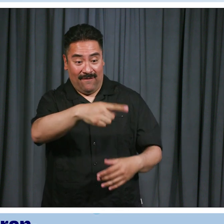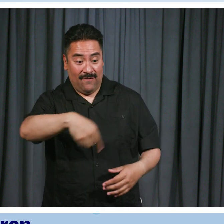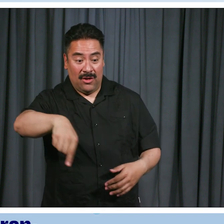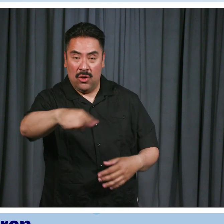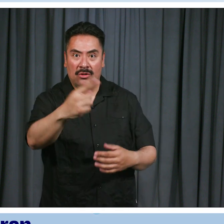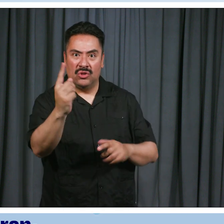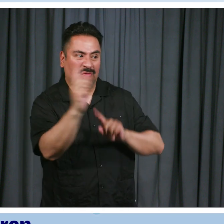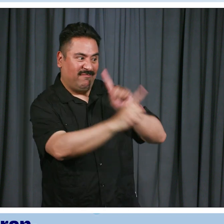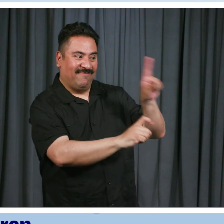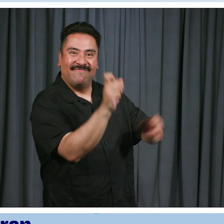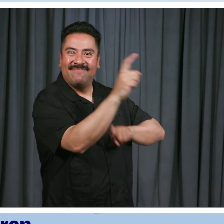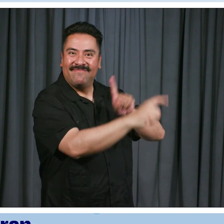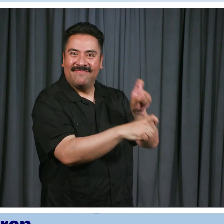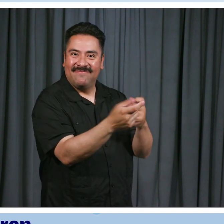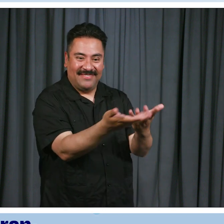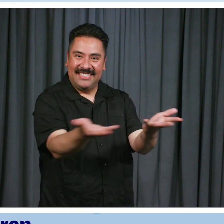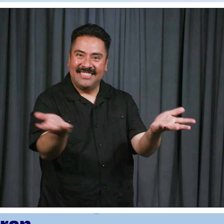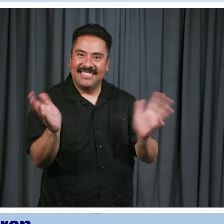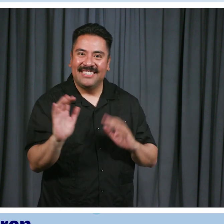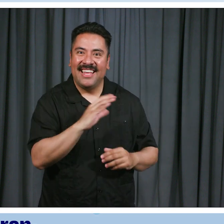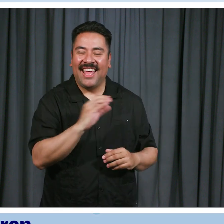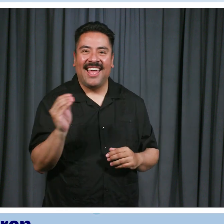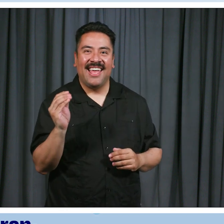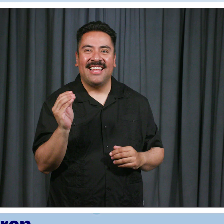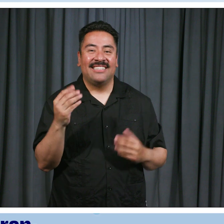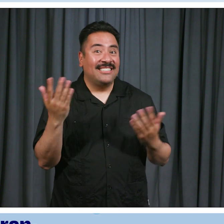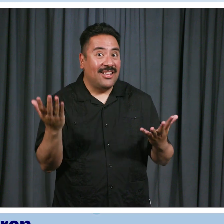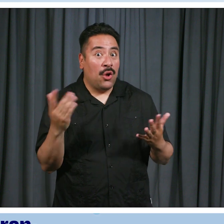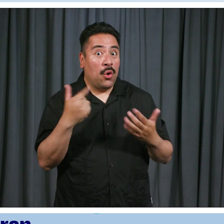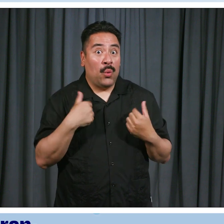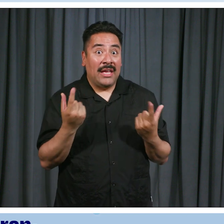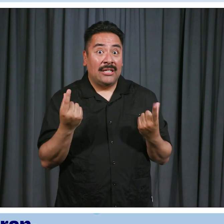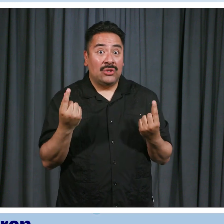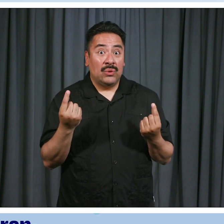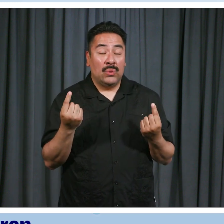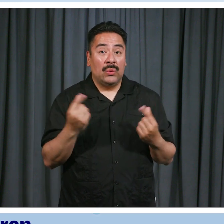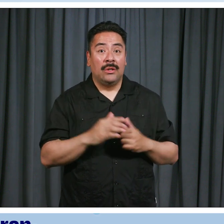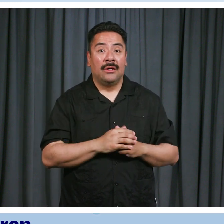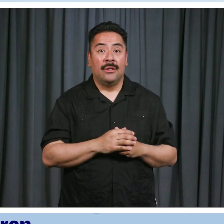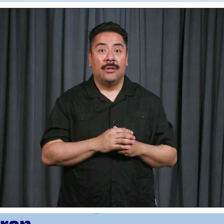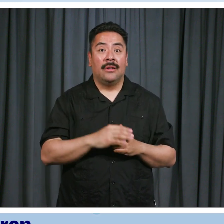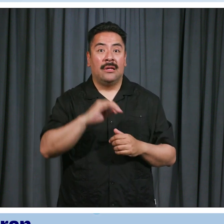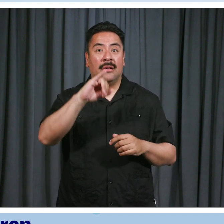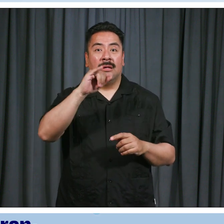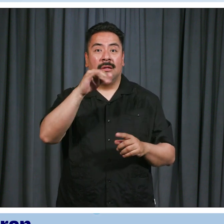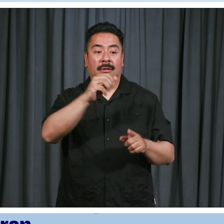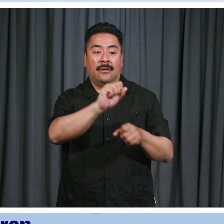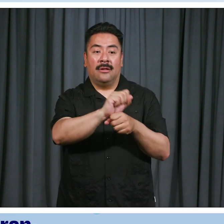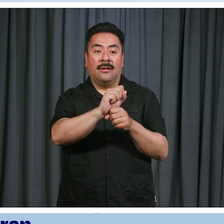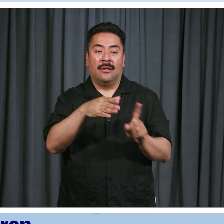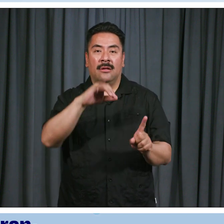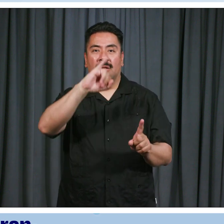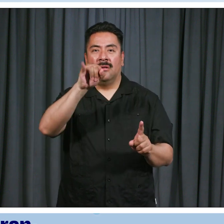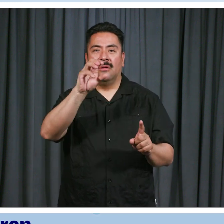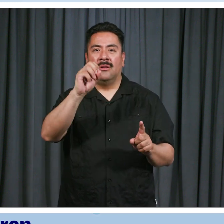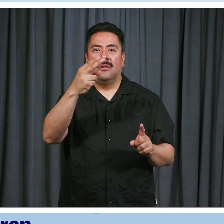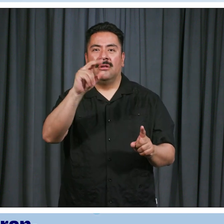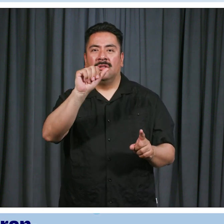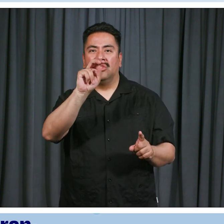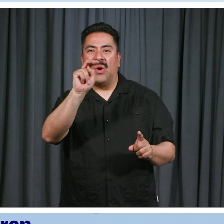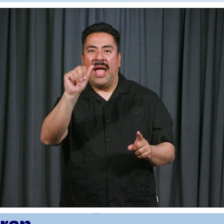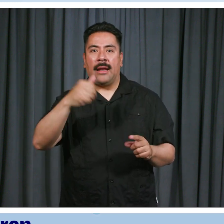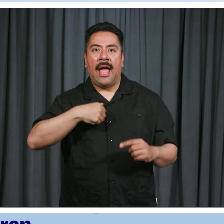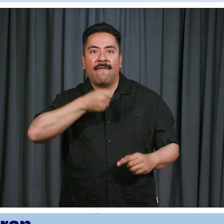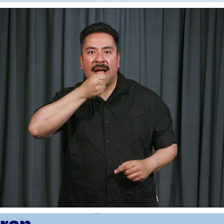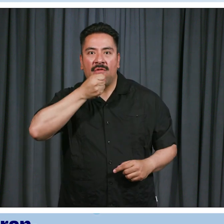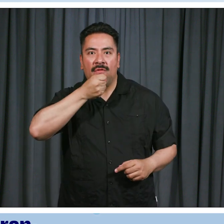to ask questions. And so what we're going to do is Johanna is going to walk around with the